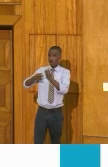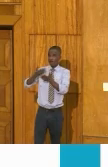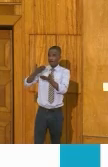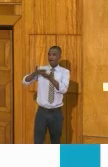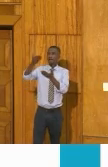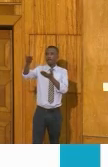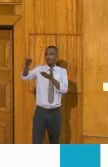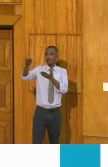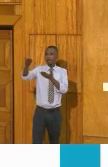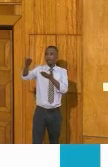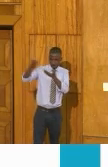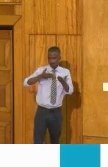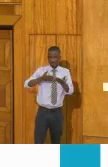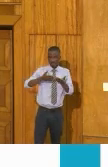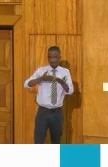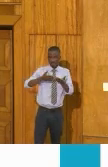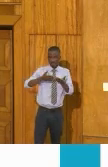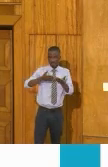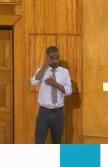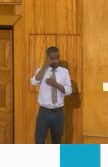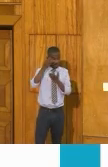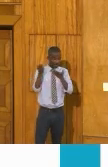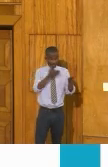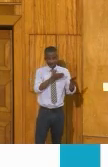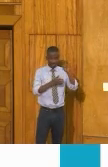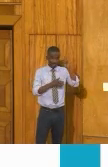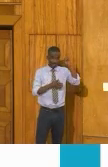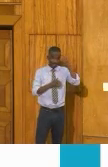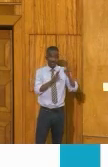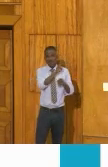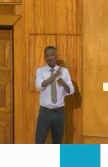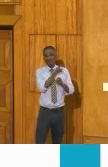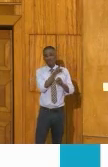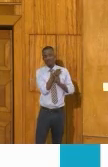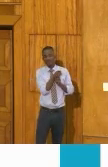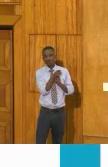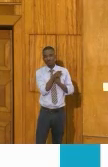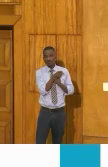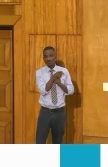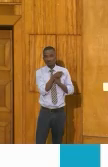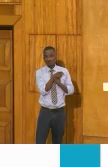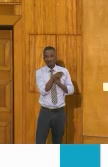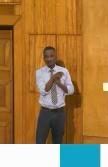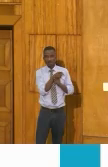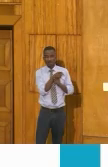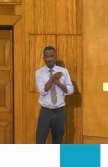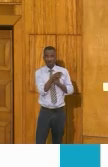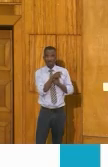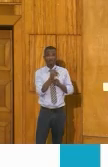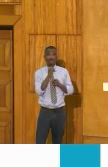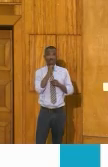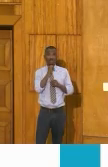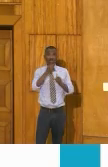procure, for public laboratories. However, and also when the reagents and the equipment come in country,